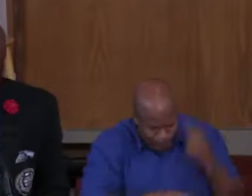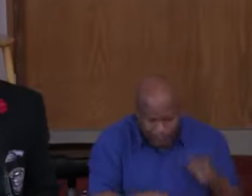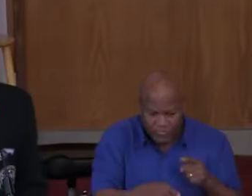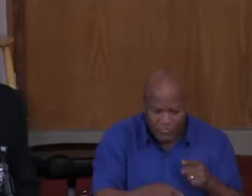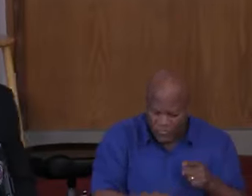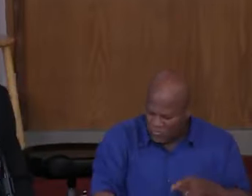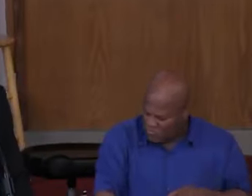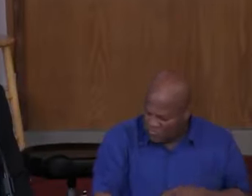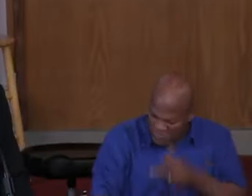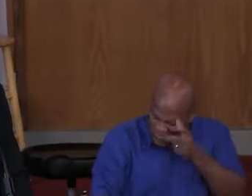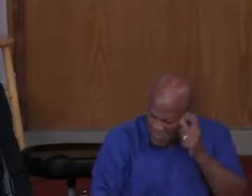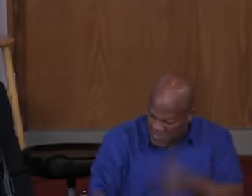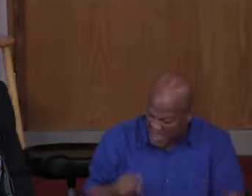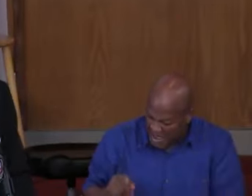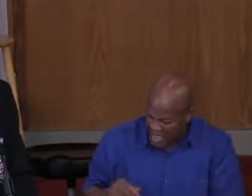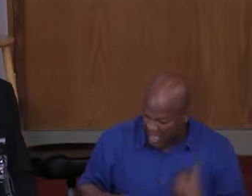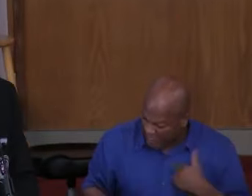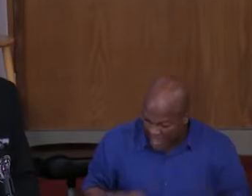it.